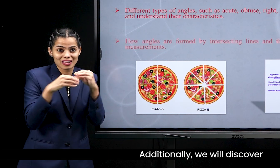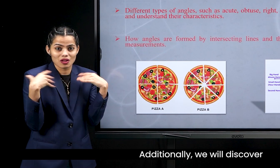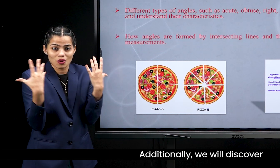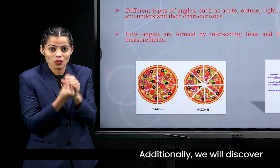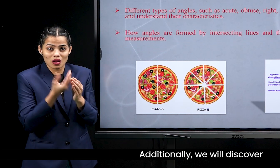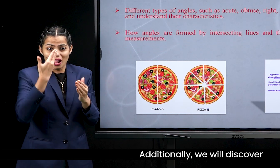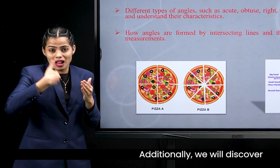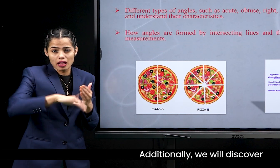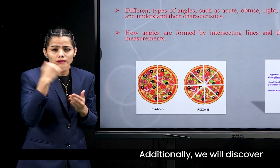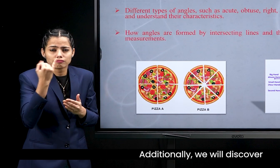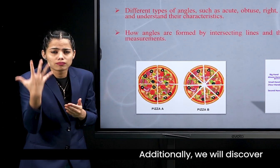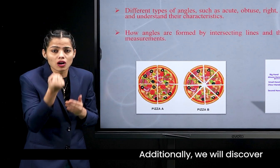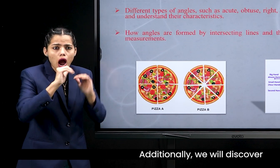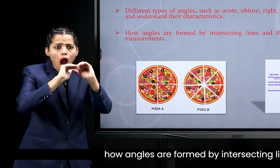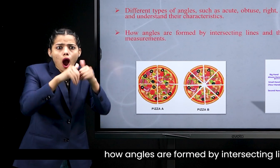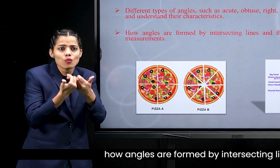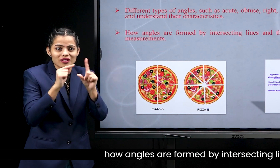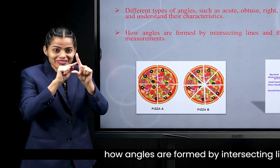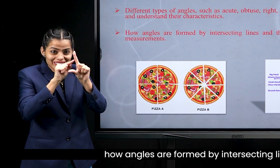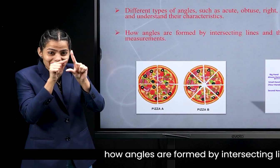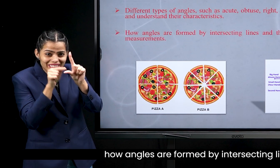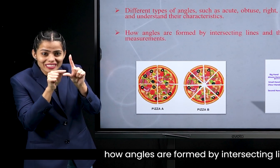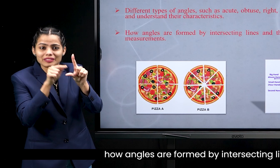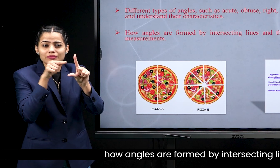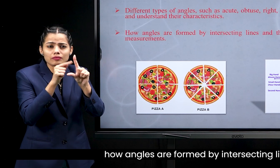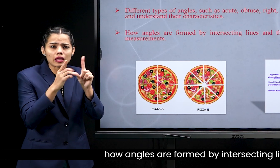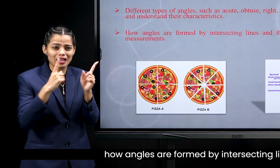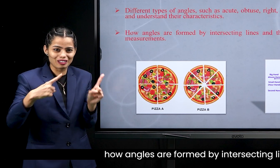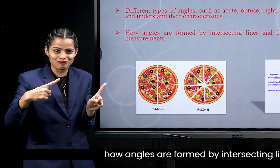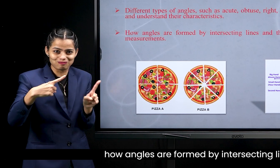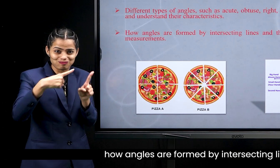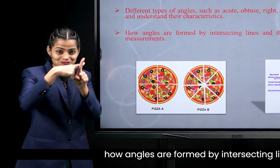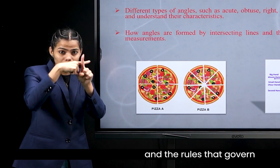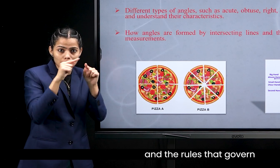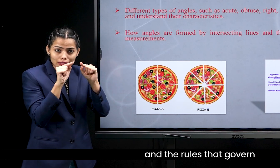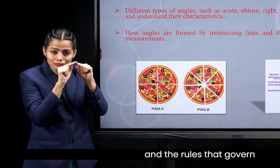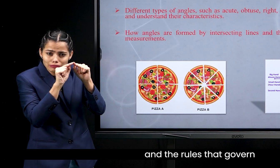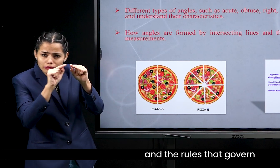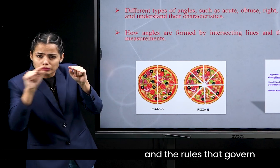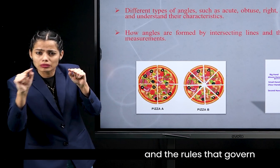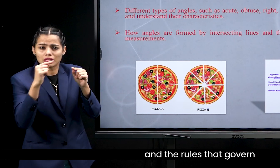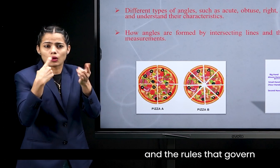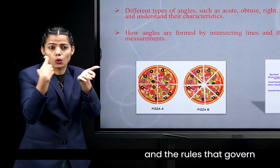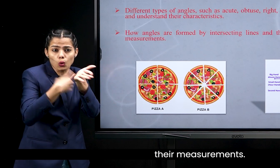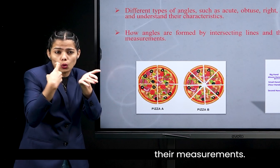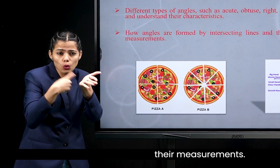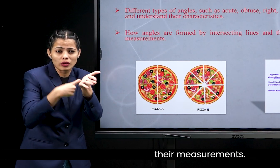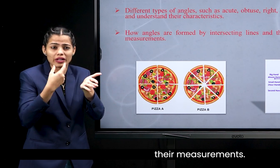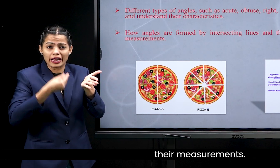Additionally, we will discover how angles are formed by intersecting lines and the rules that govern their